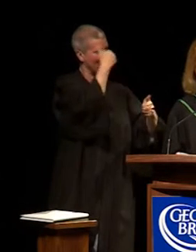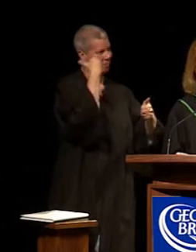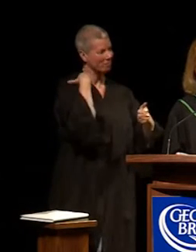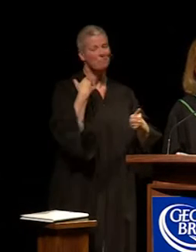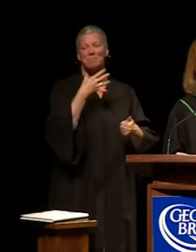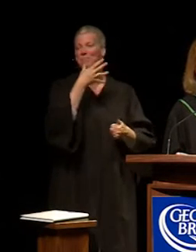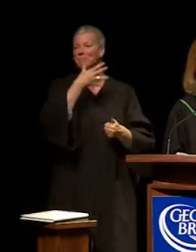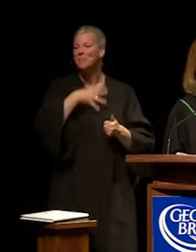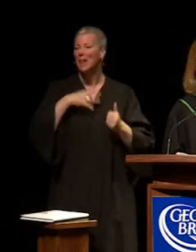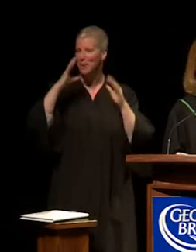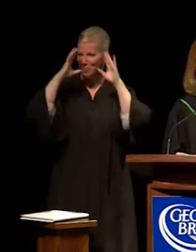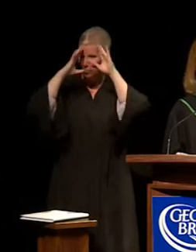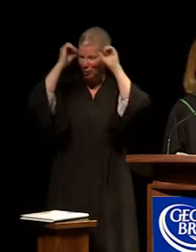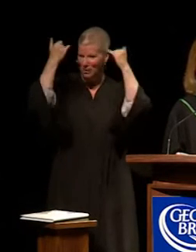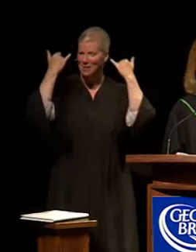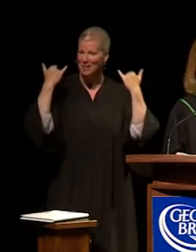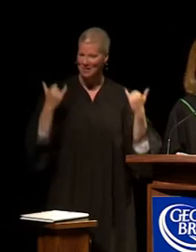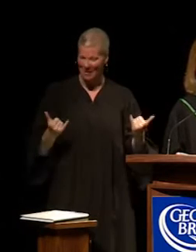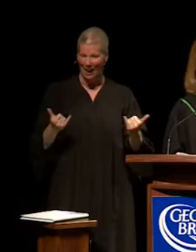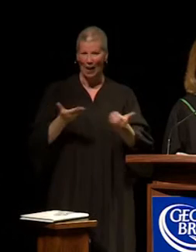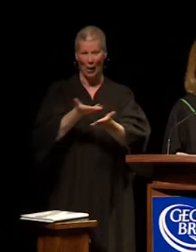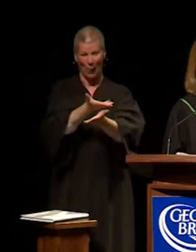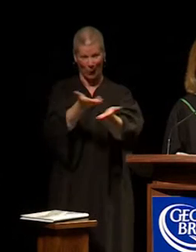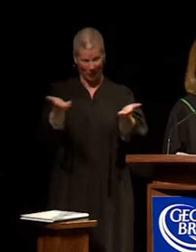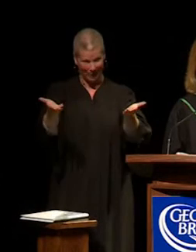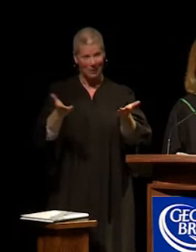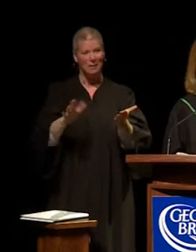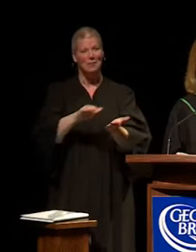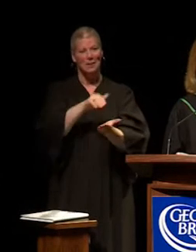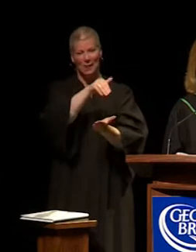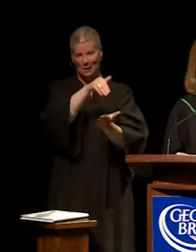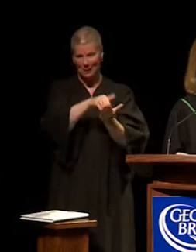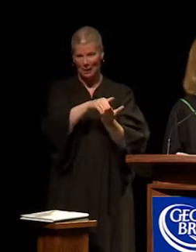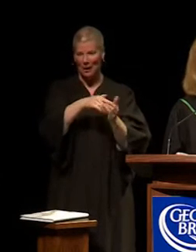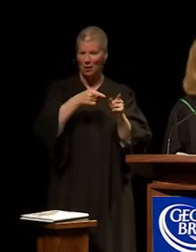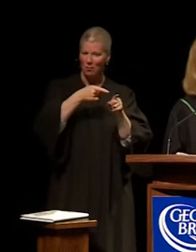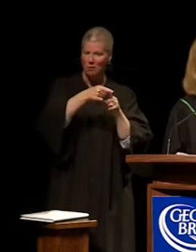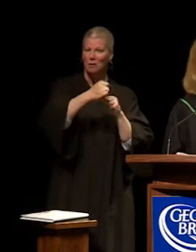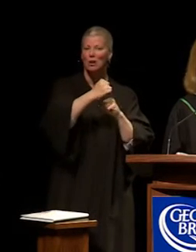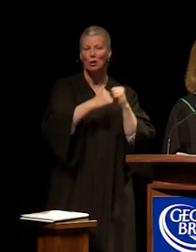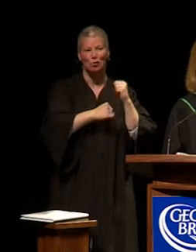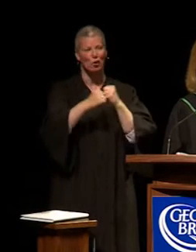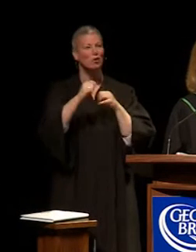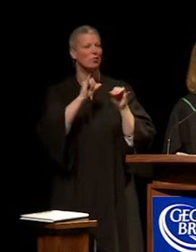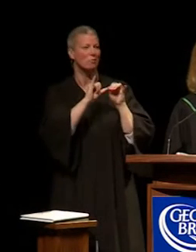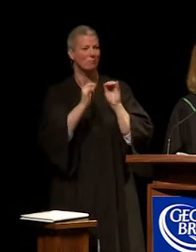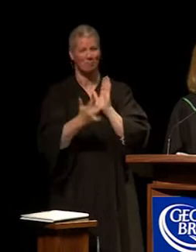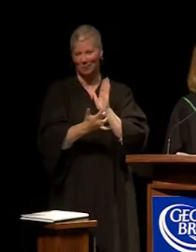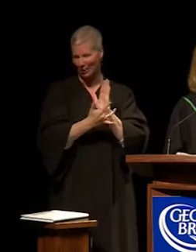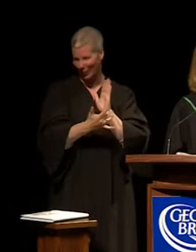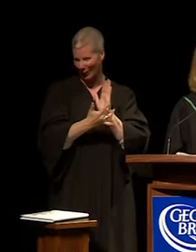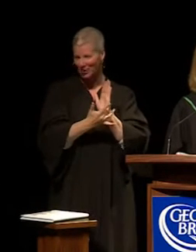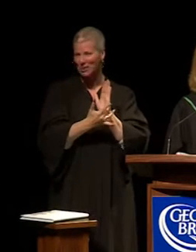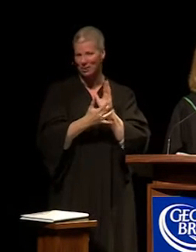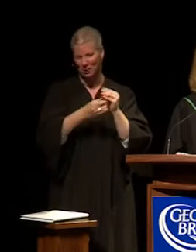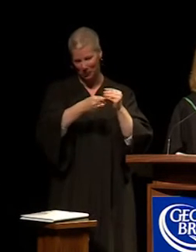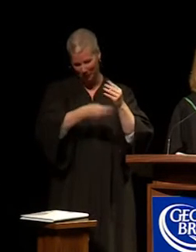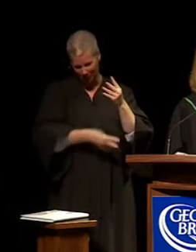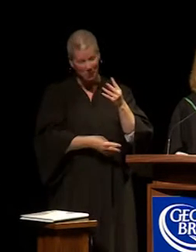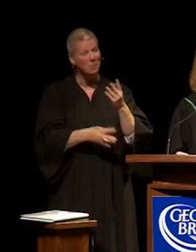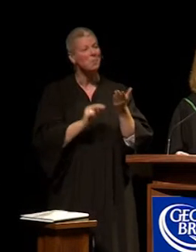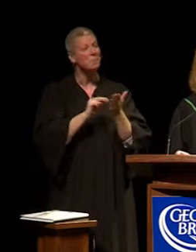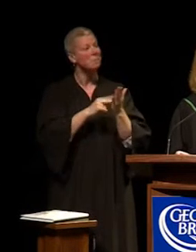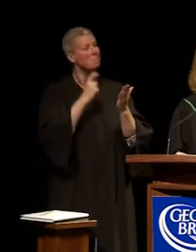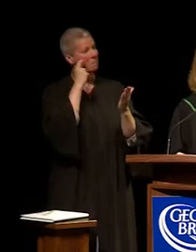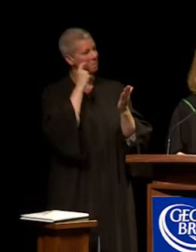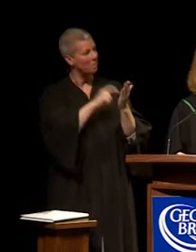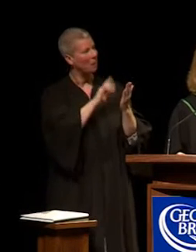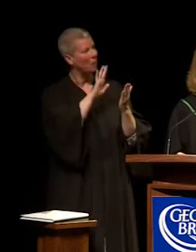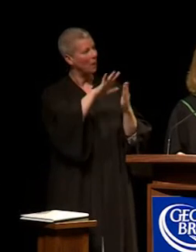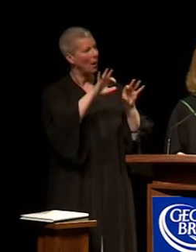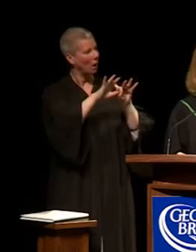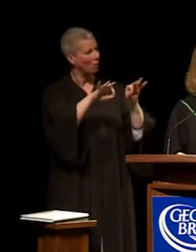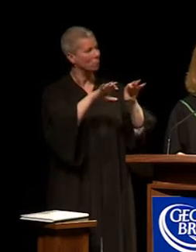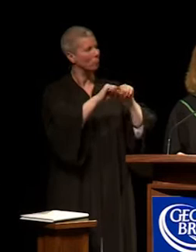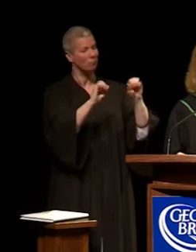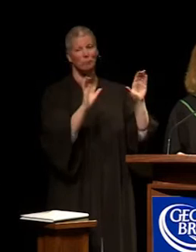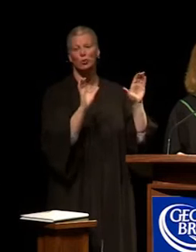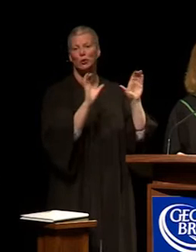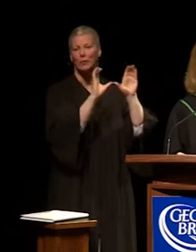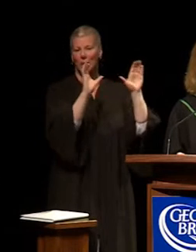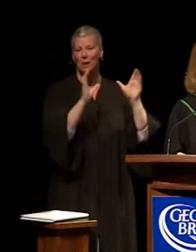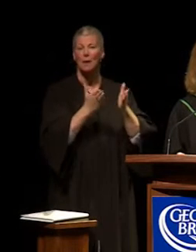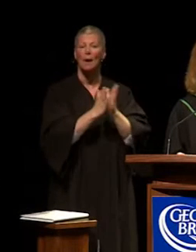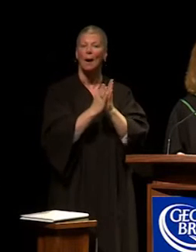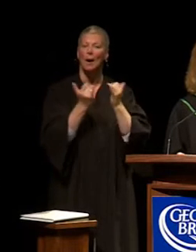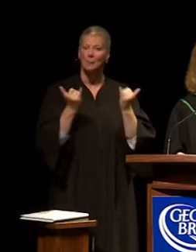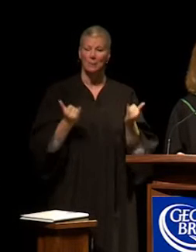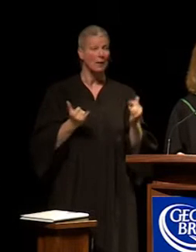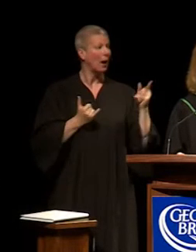President, I wish to present the candidates from the Center for Construction and Engineering Technologies so that you may confer their credentials. I will ask